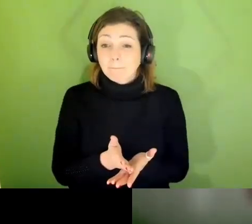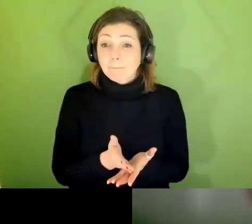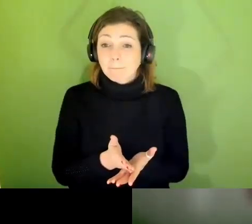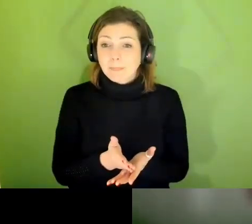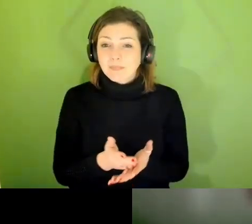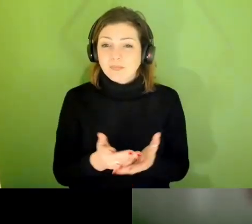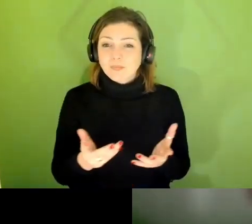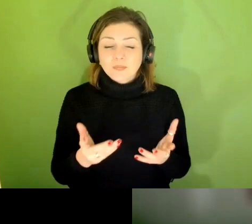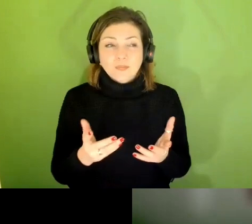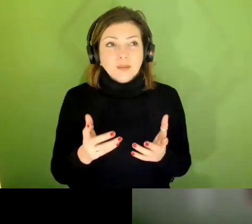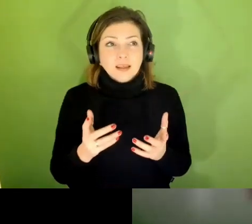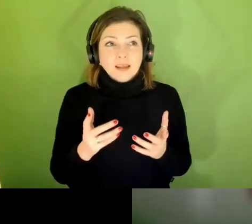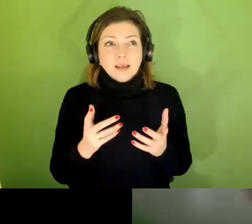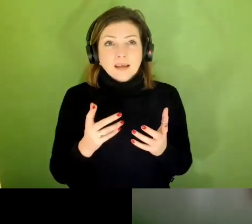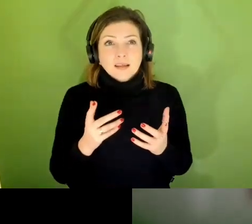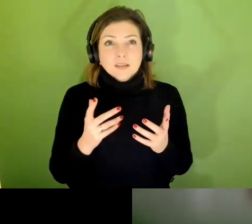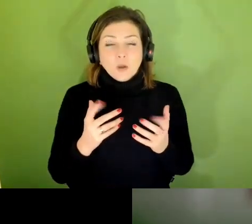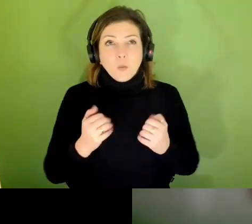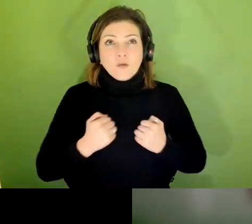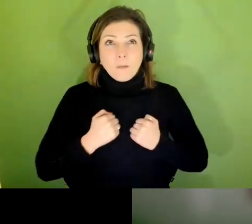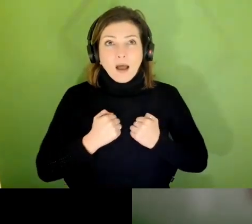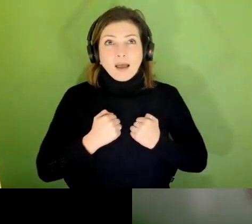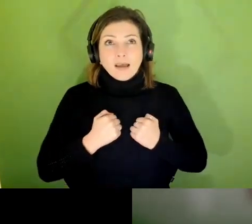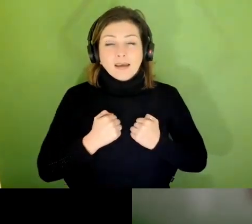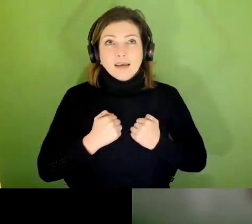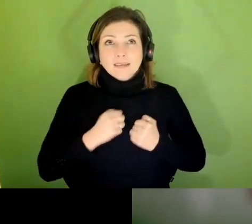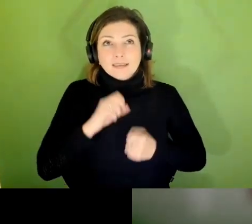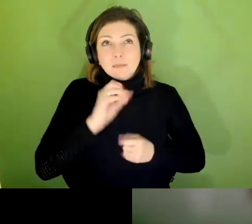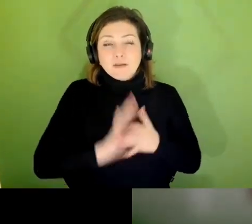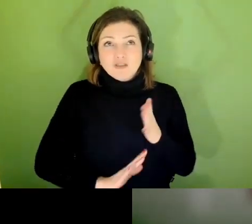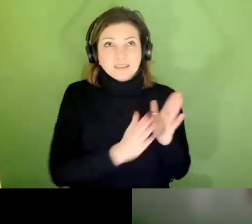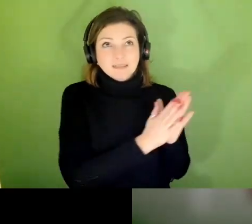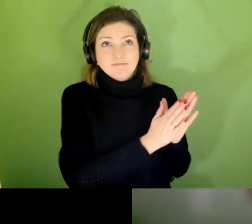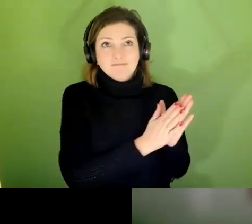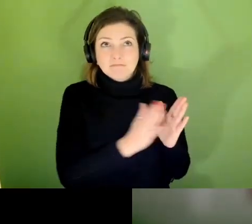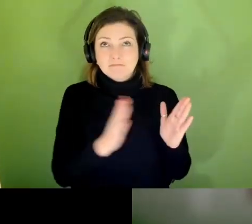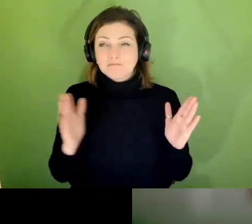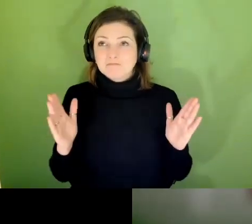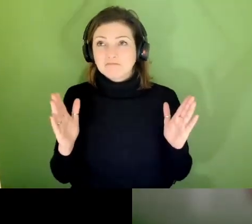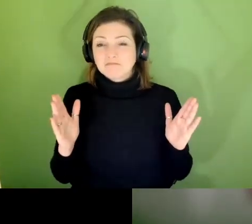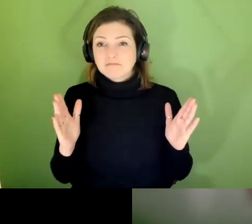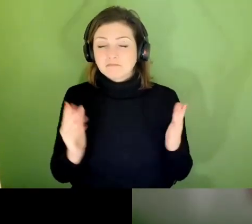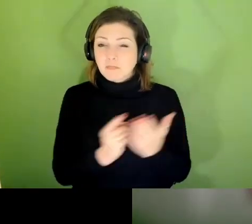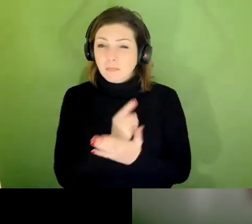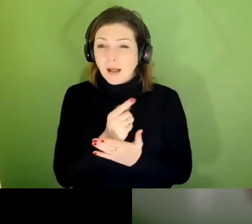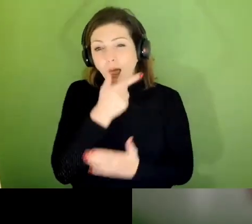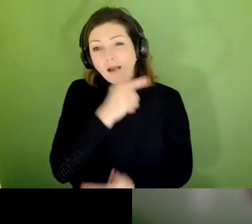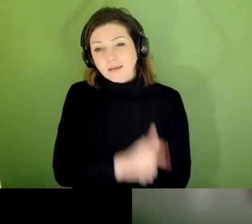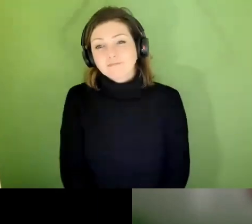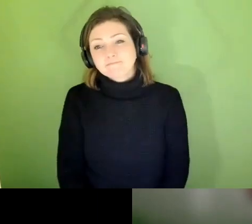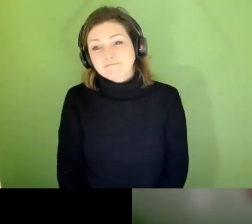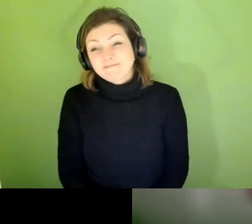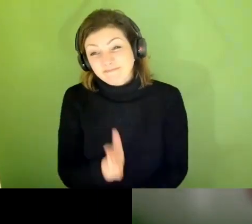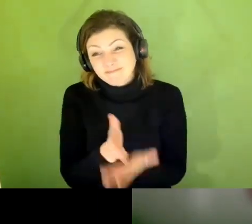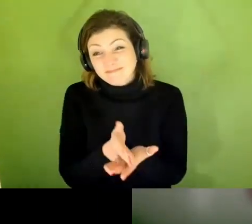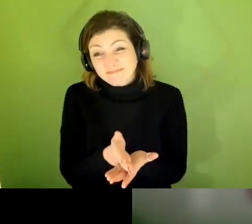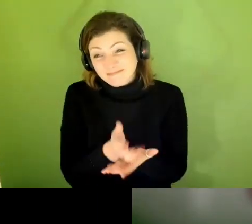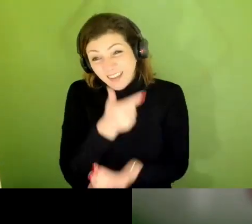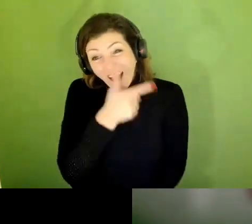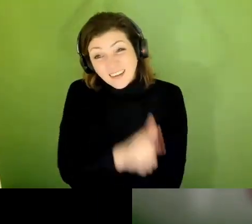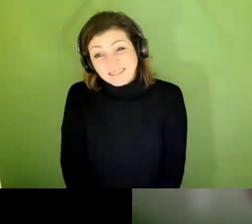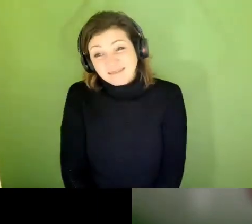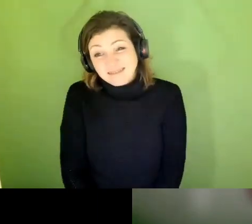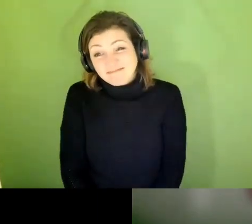in terms of the publication journey, it is so much about luck, because I